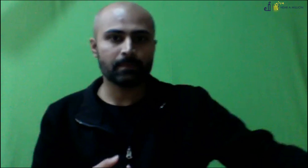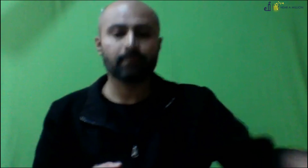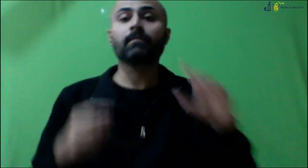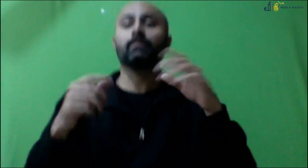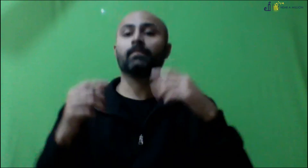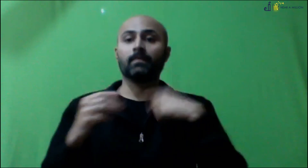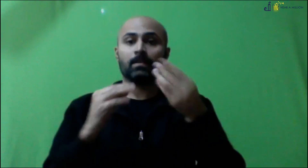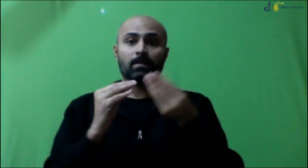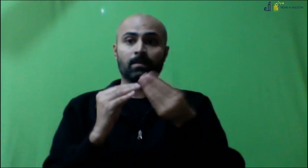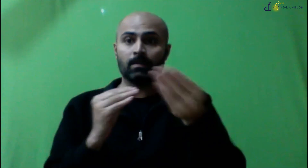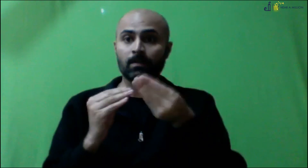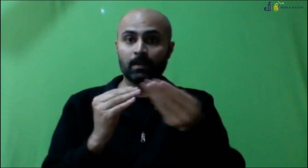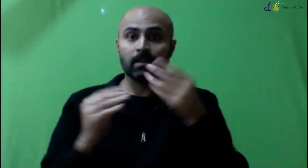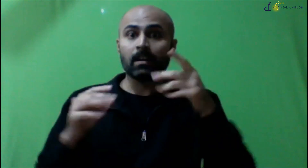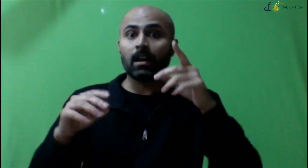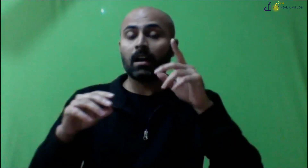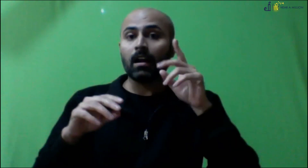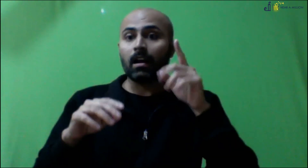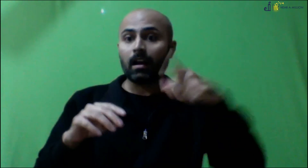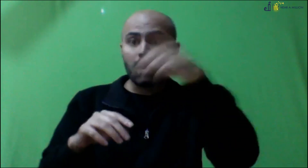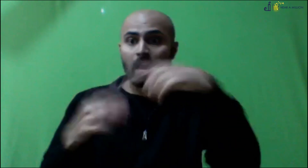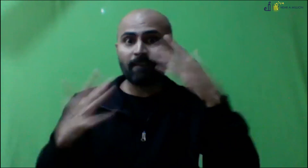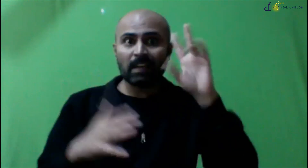So we will have Mr. Sunil.